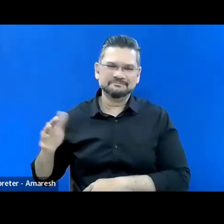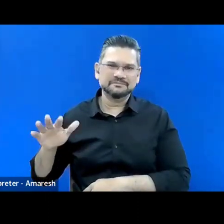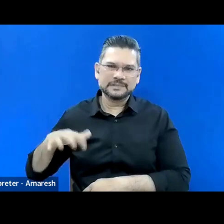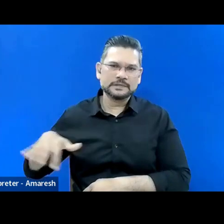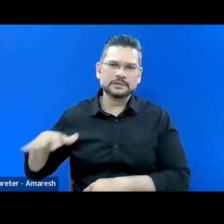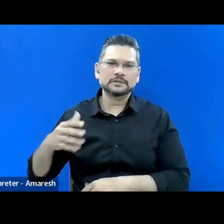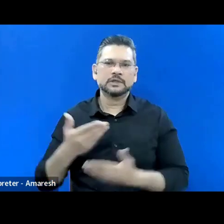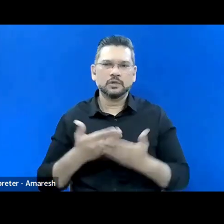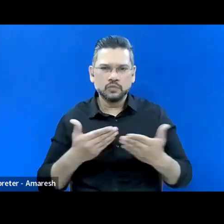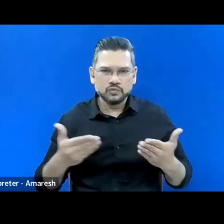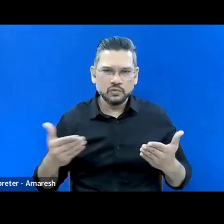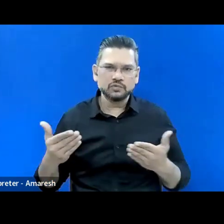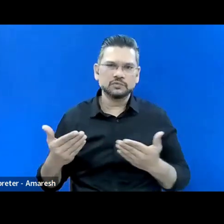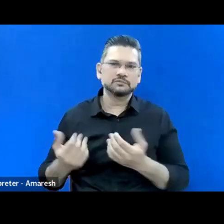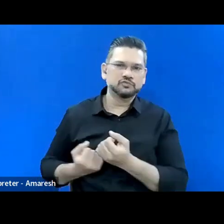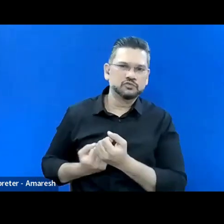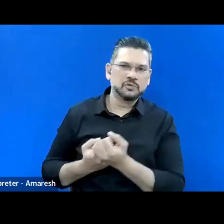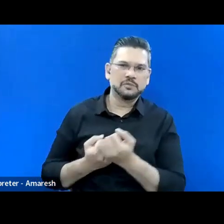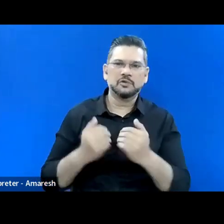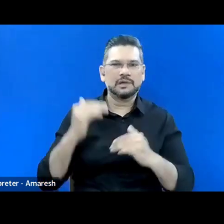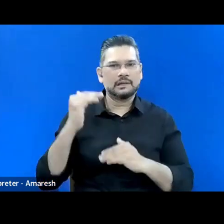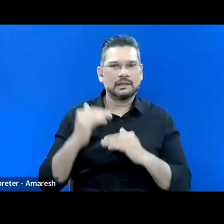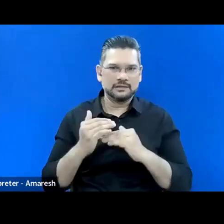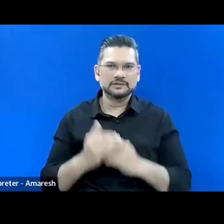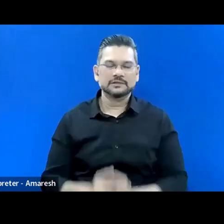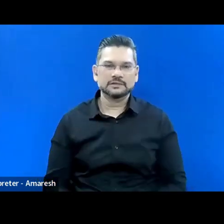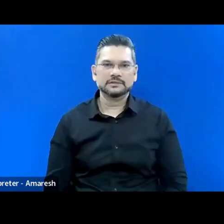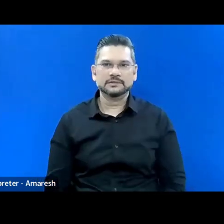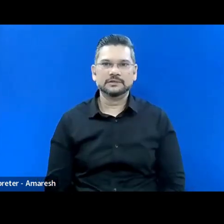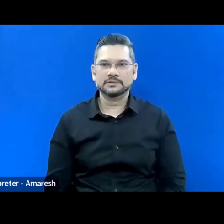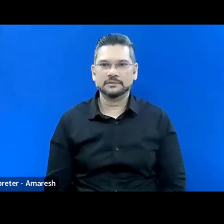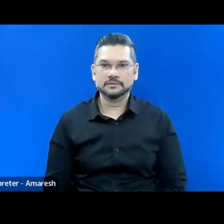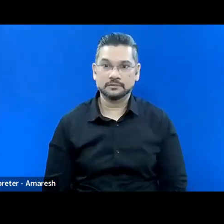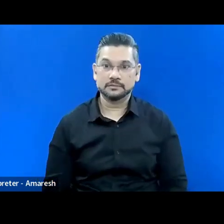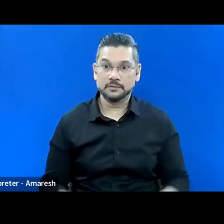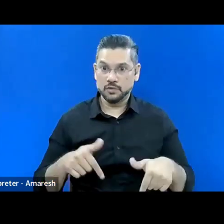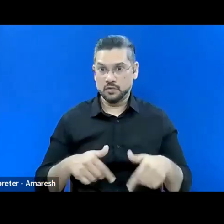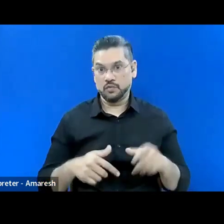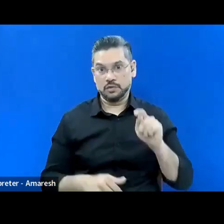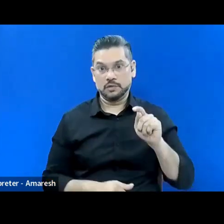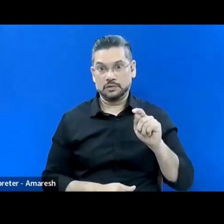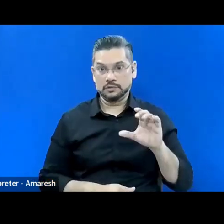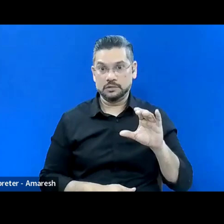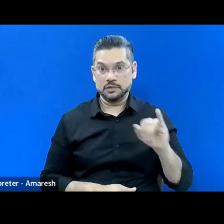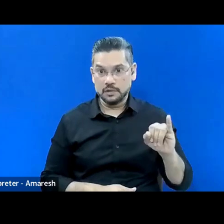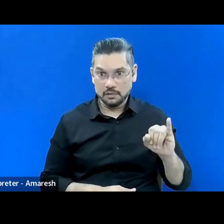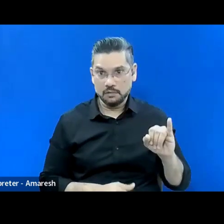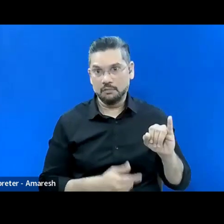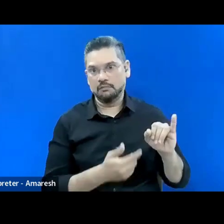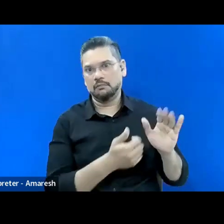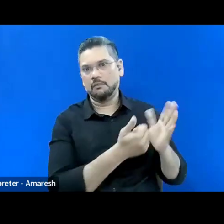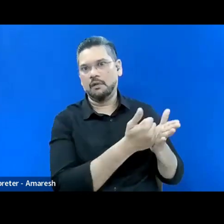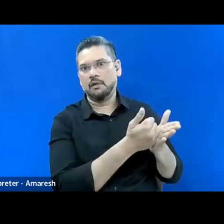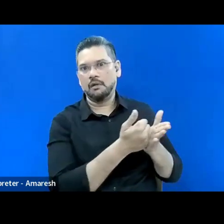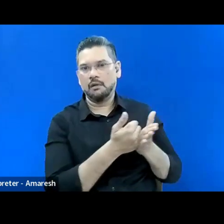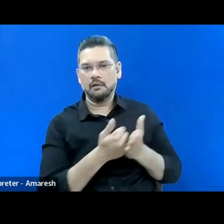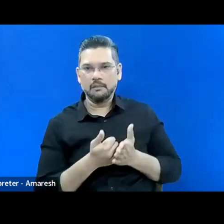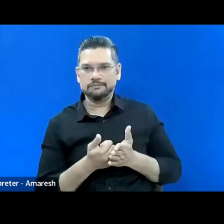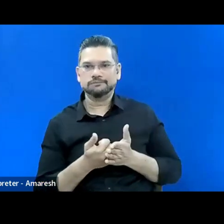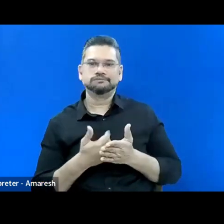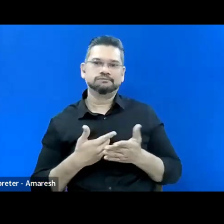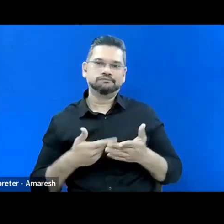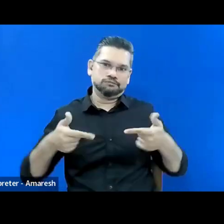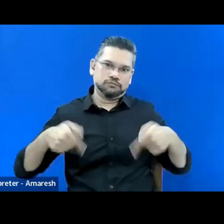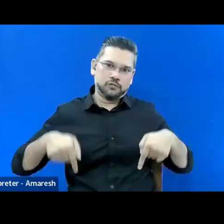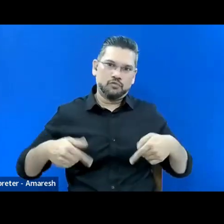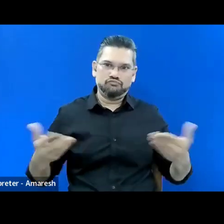needed support. So TCI has provided us with that kind of a platform in